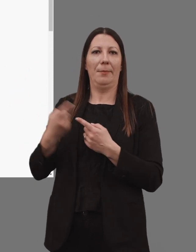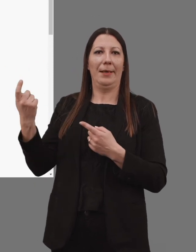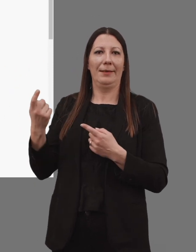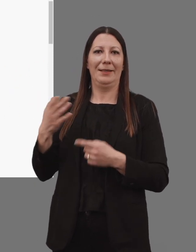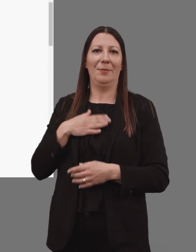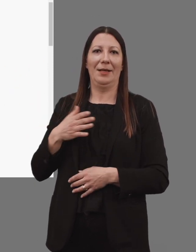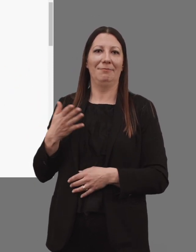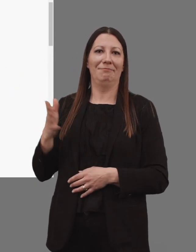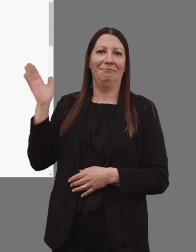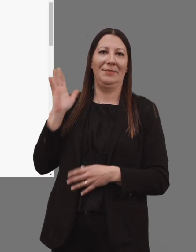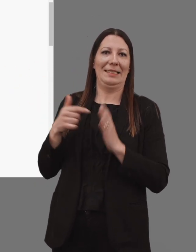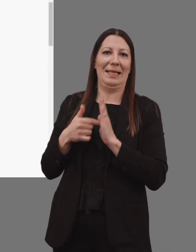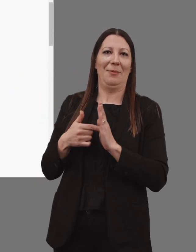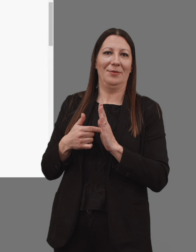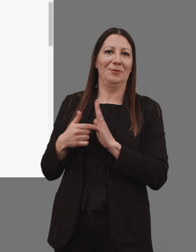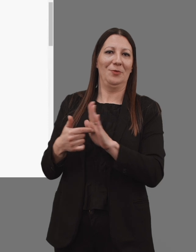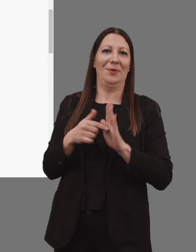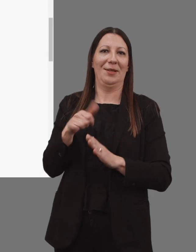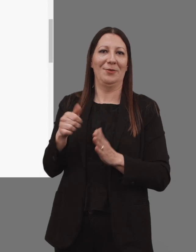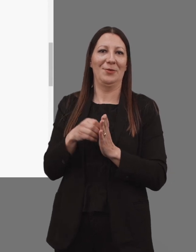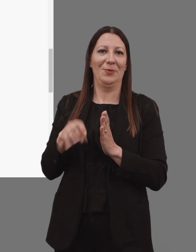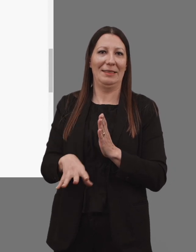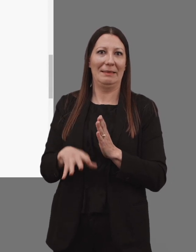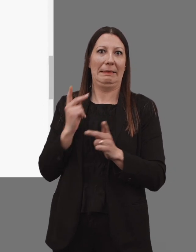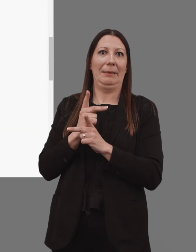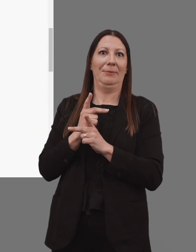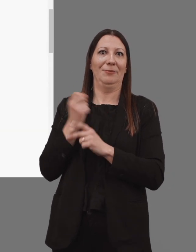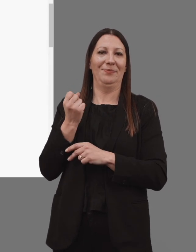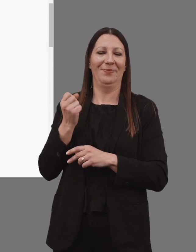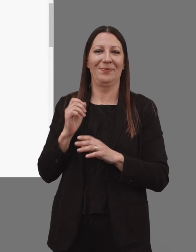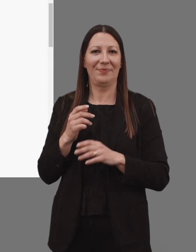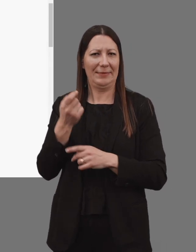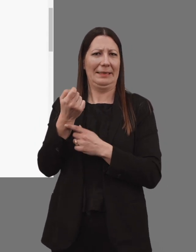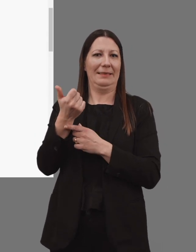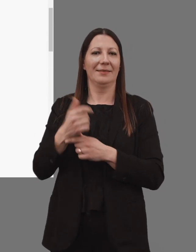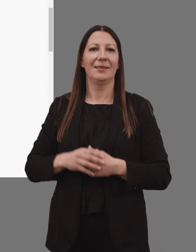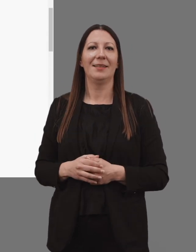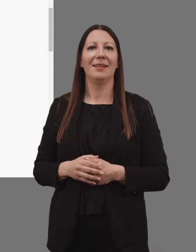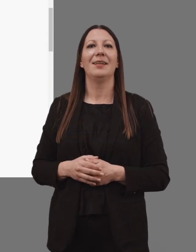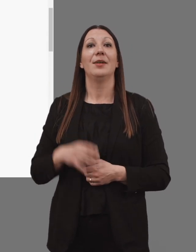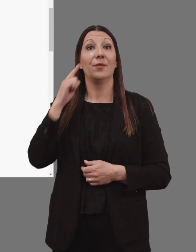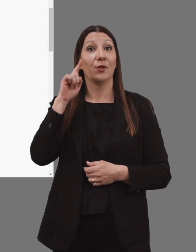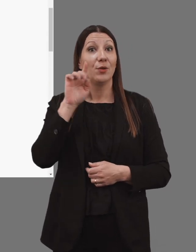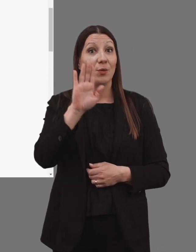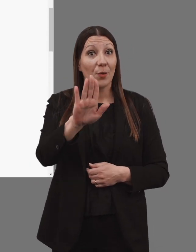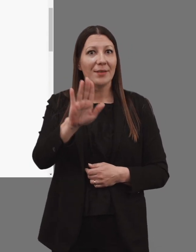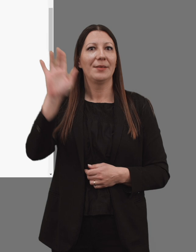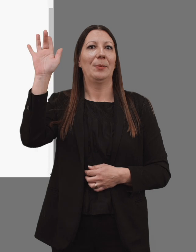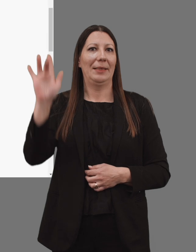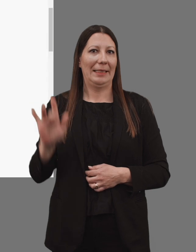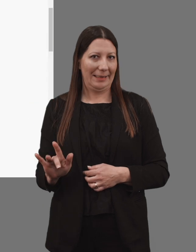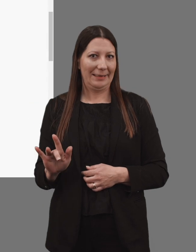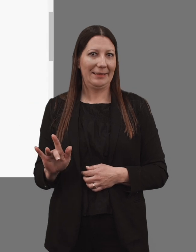previous example I did, and it wouldn't let me get rid of it. Okay, so this is what it'll look like. Of course, yours will